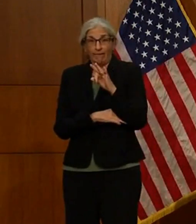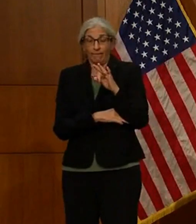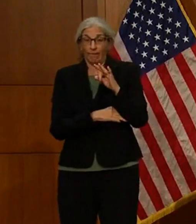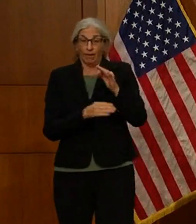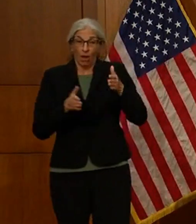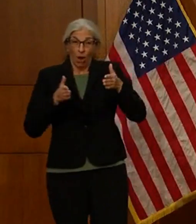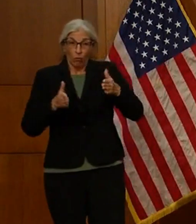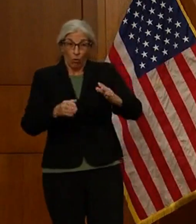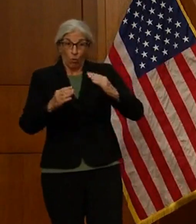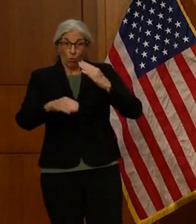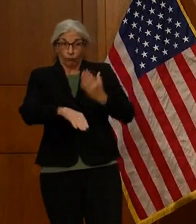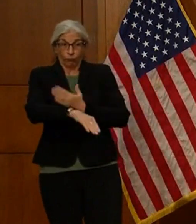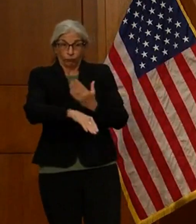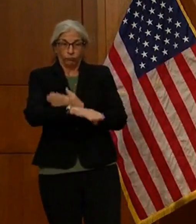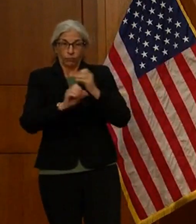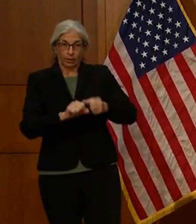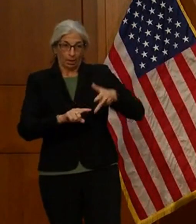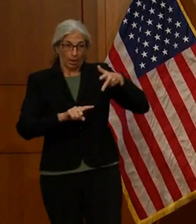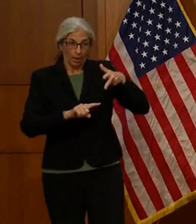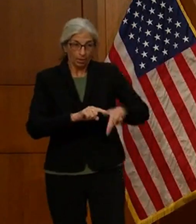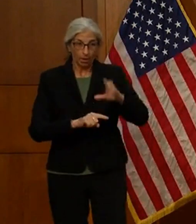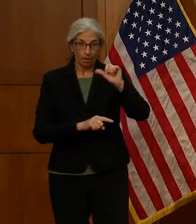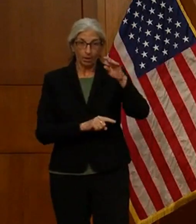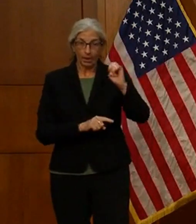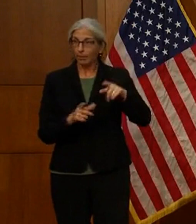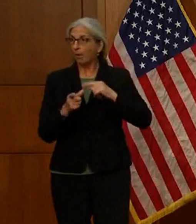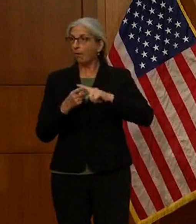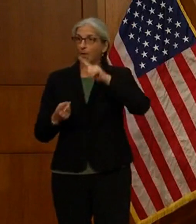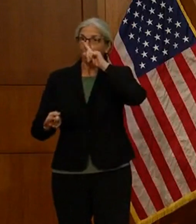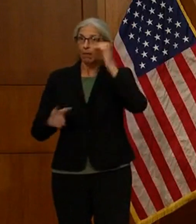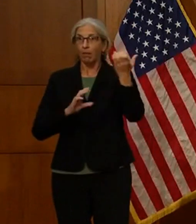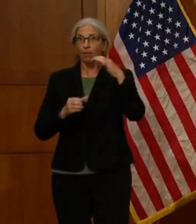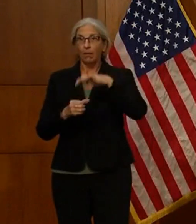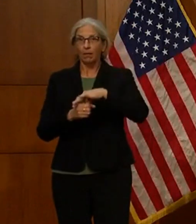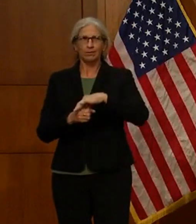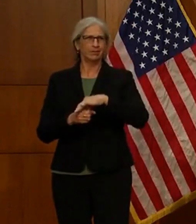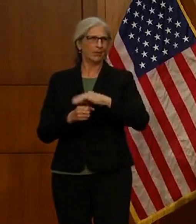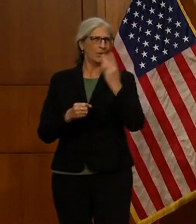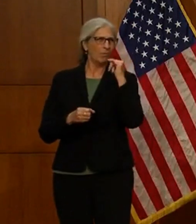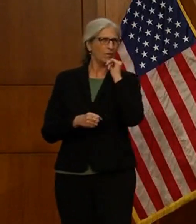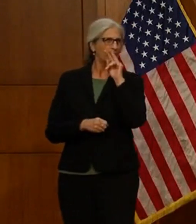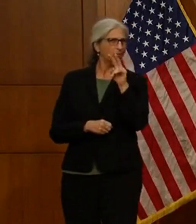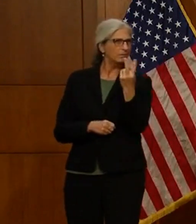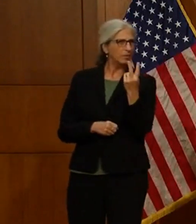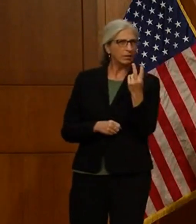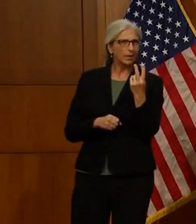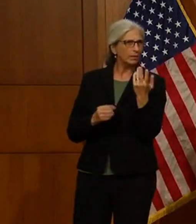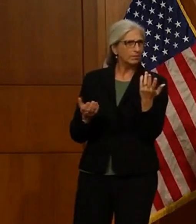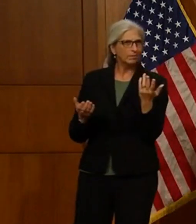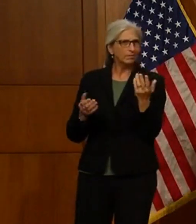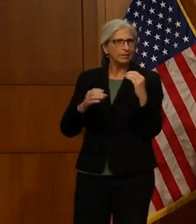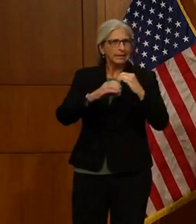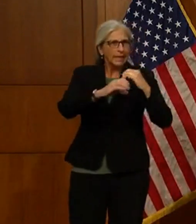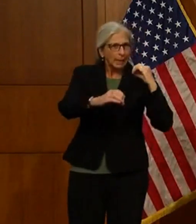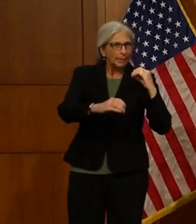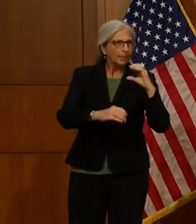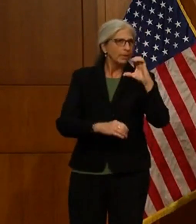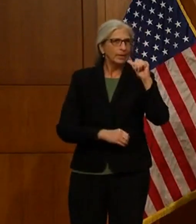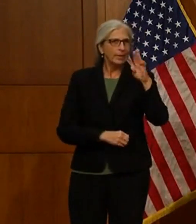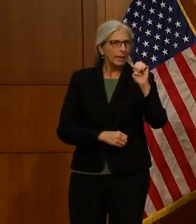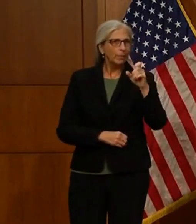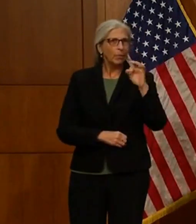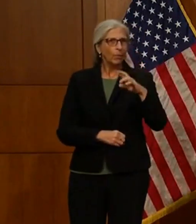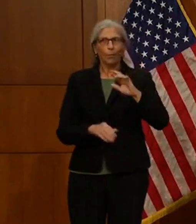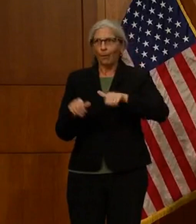crew can disable the entire system. Do you know why there wasn't some sort of secondary cable or backup plan? Well, I can't answer